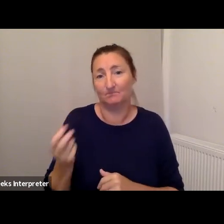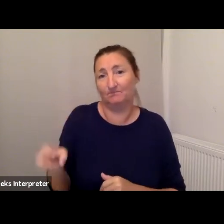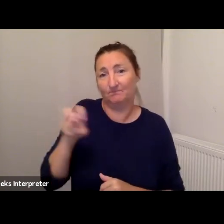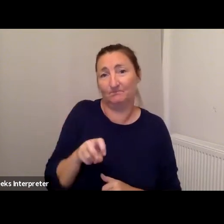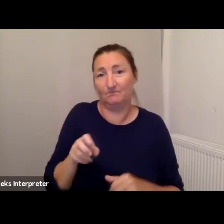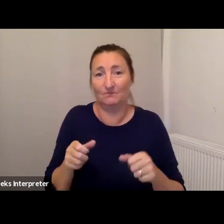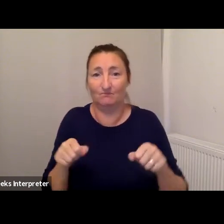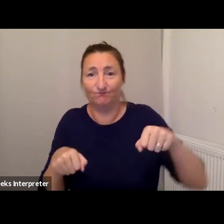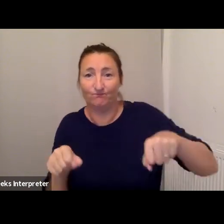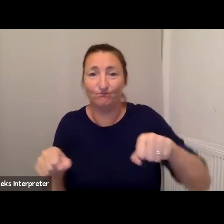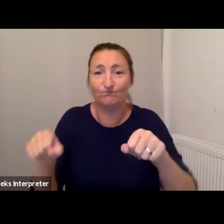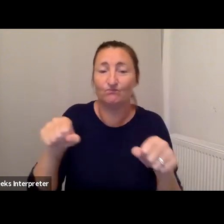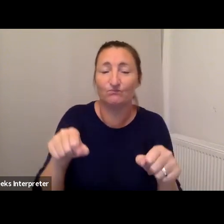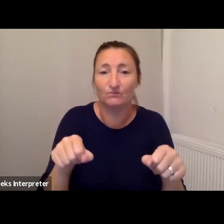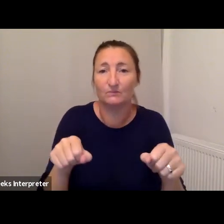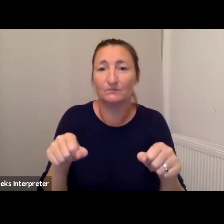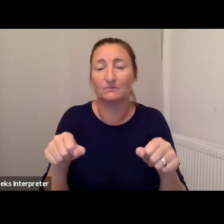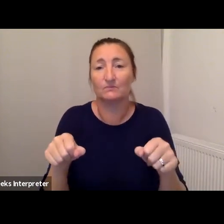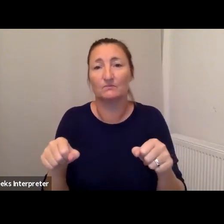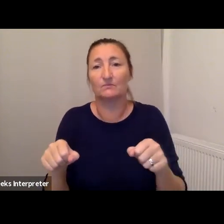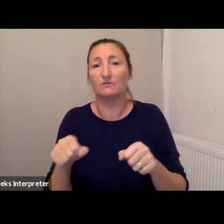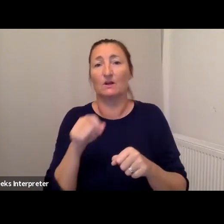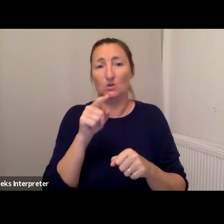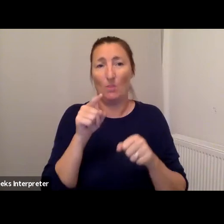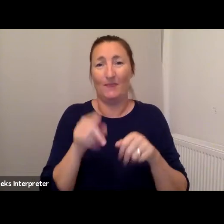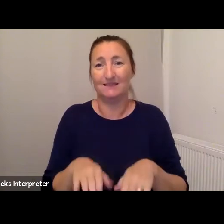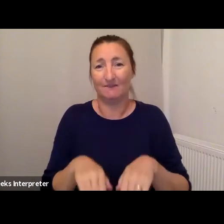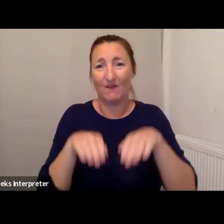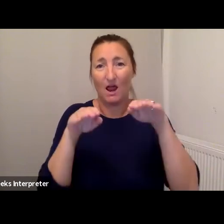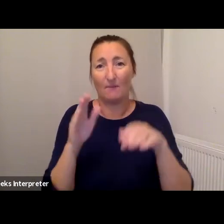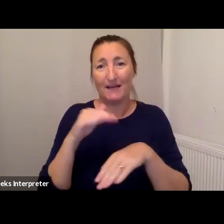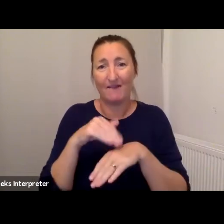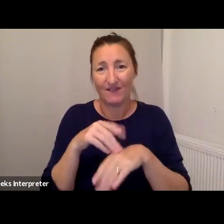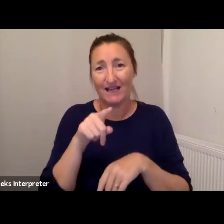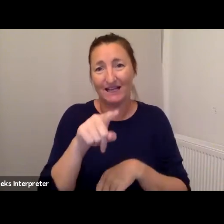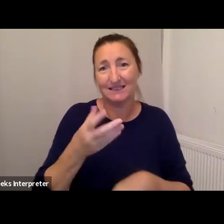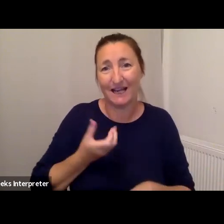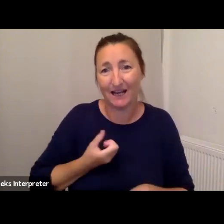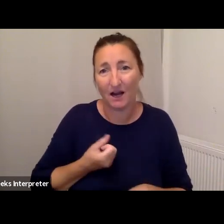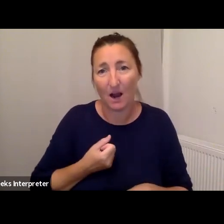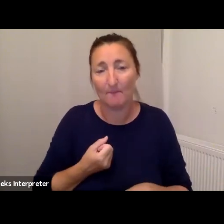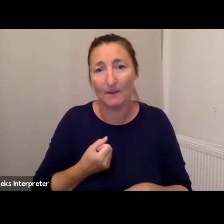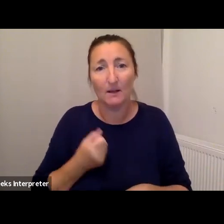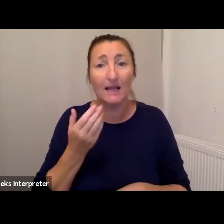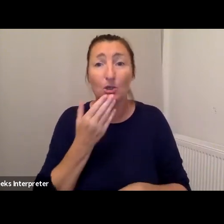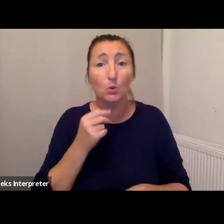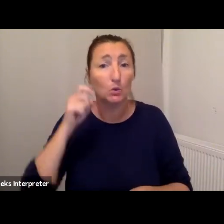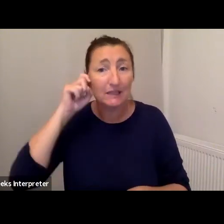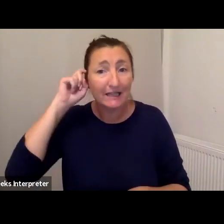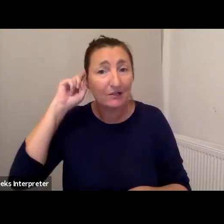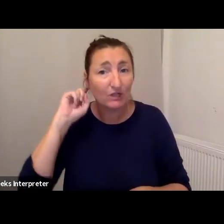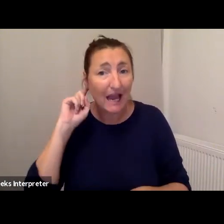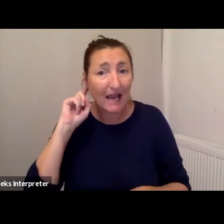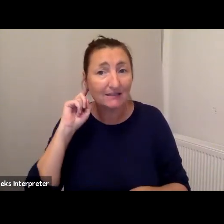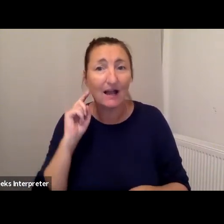that comes more often than before has affected his working hour and income, as he's using a hearing aid that is more prone to